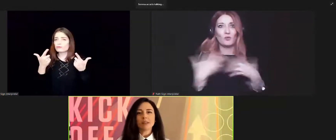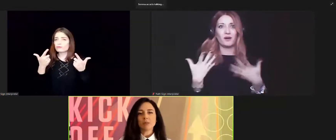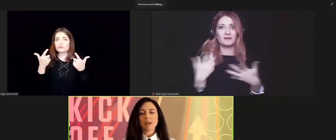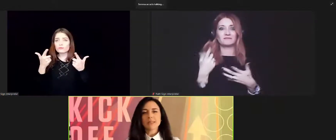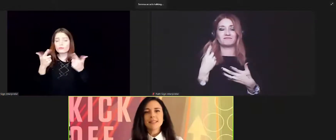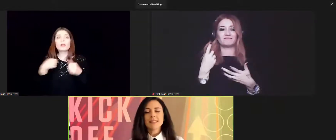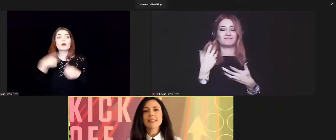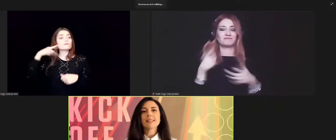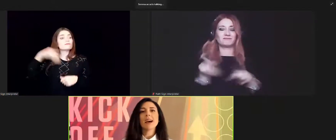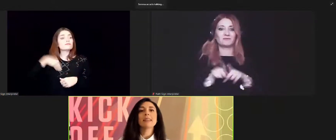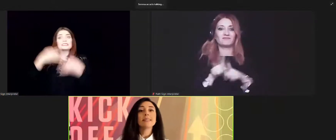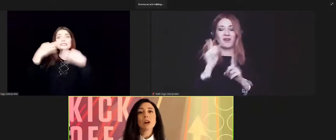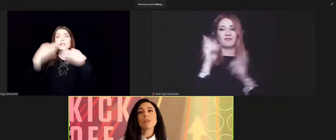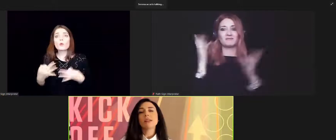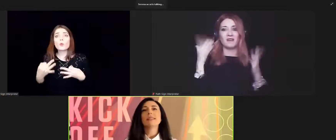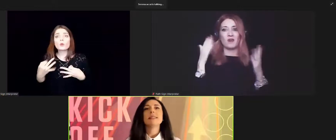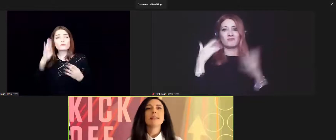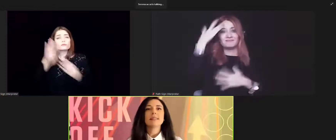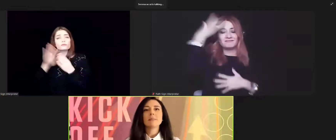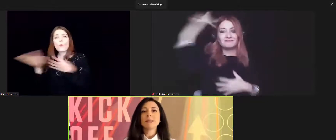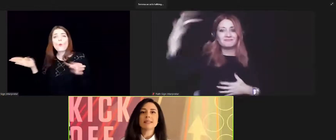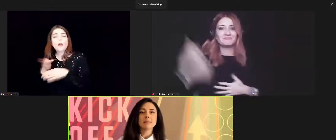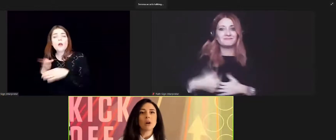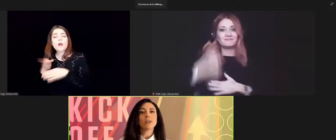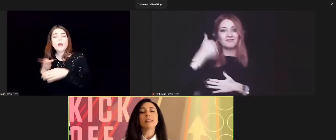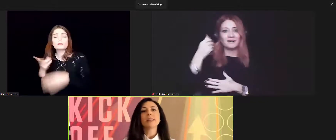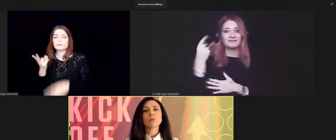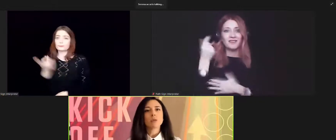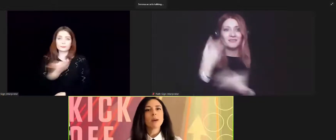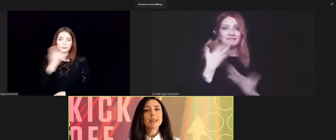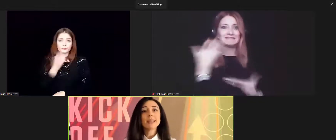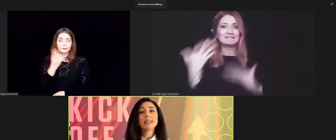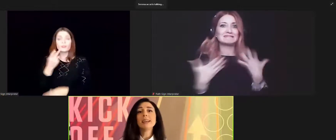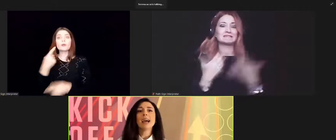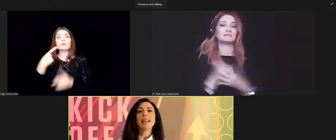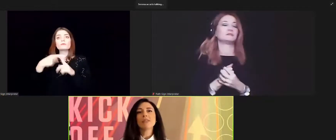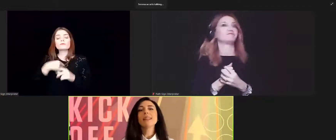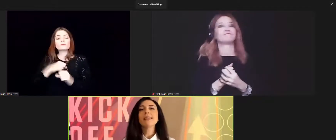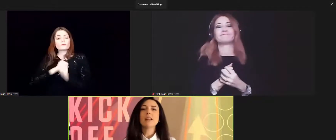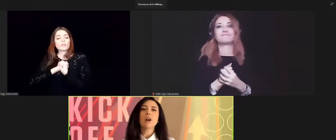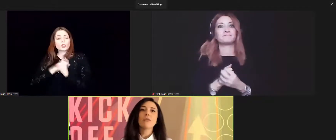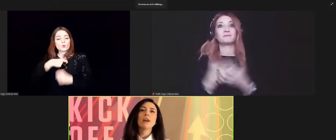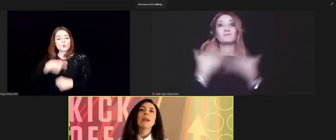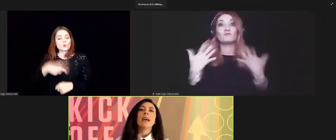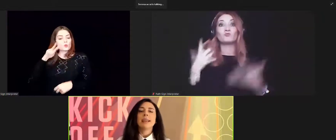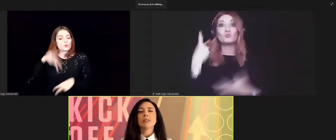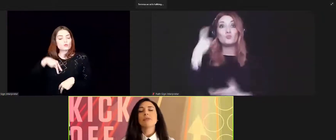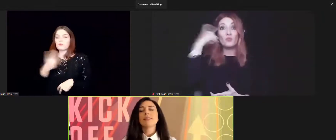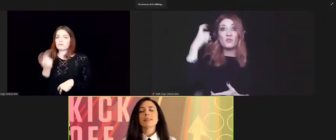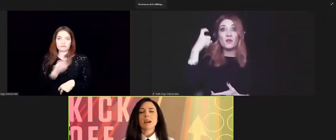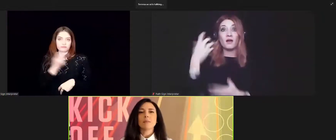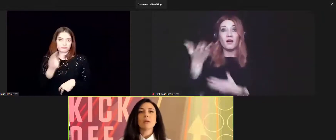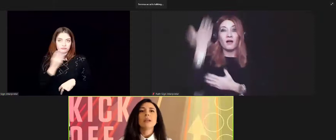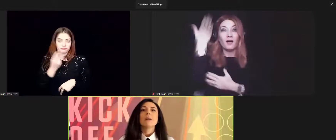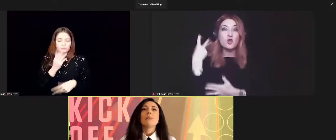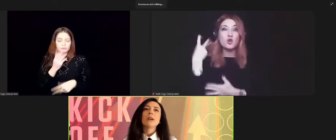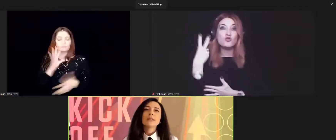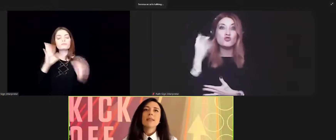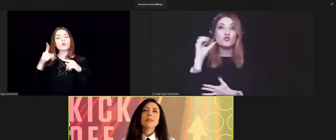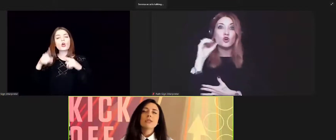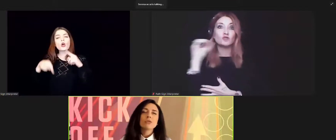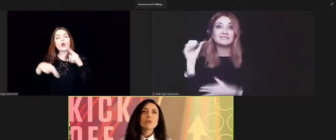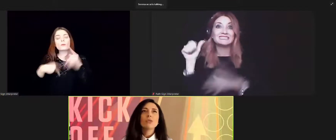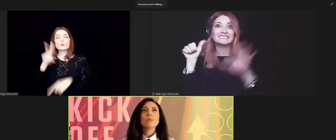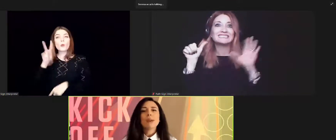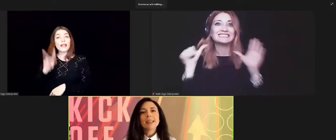day in 2006, I discovered this business model, network marketing, and I fell in love at the first time because